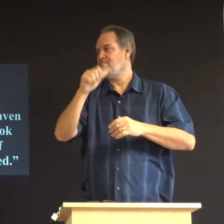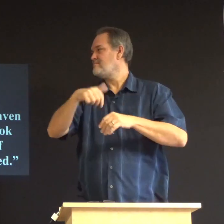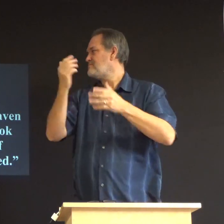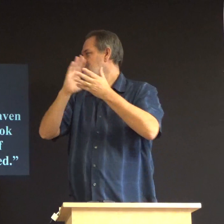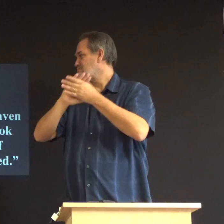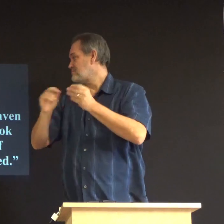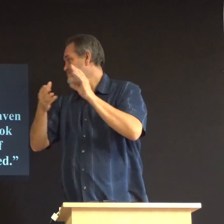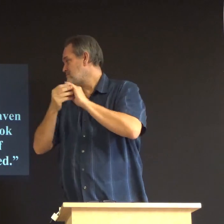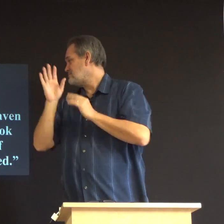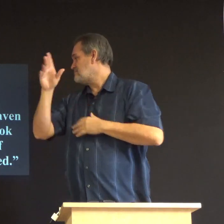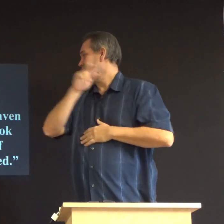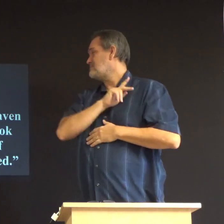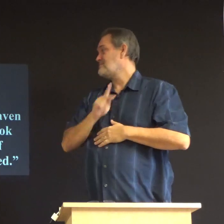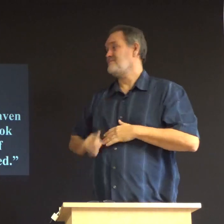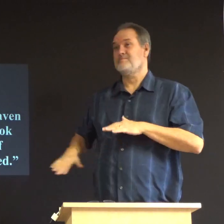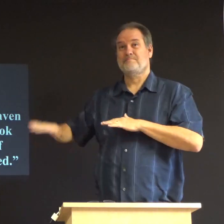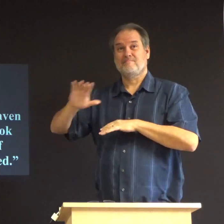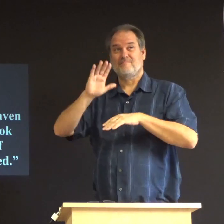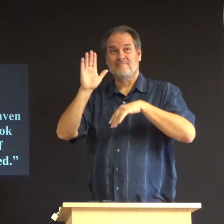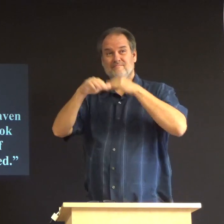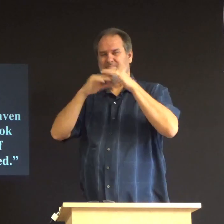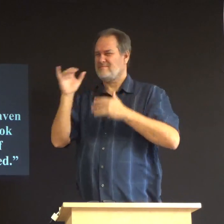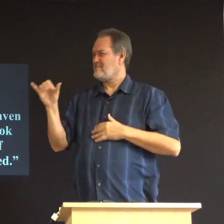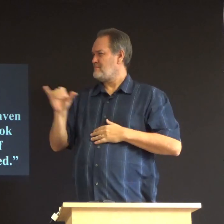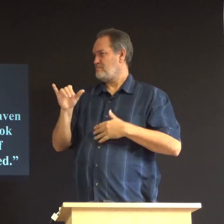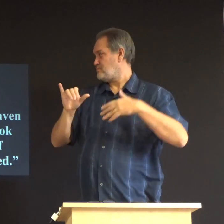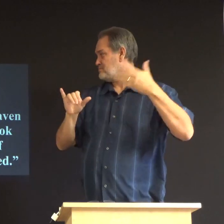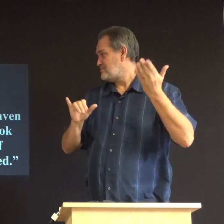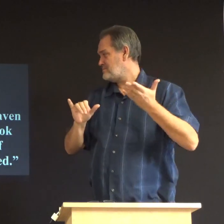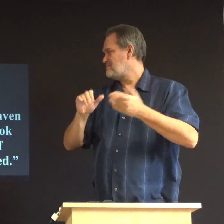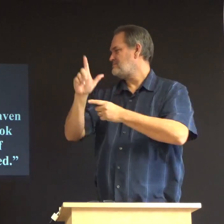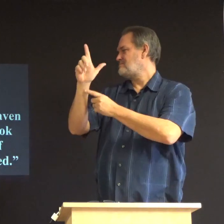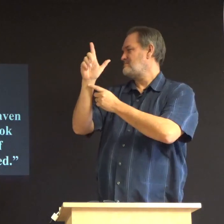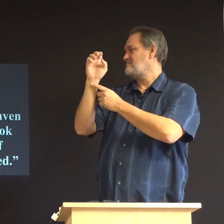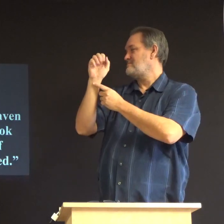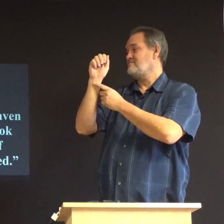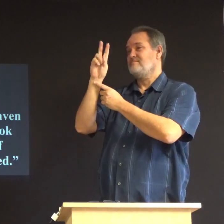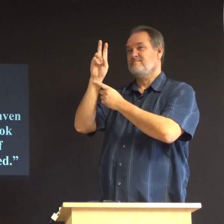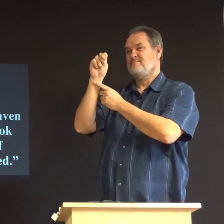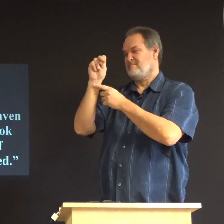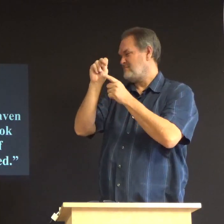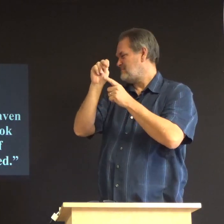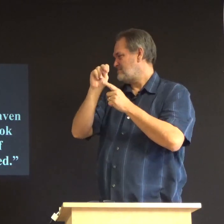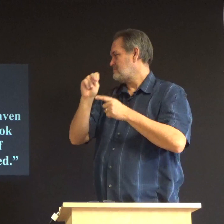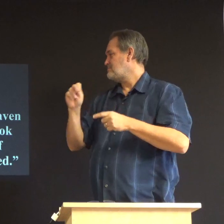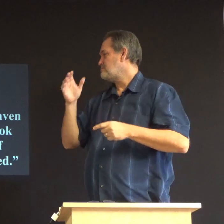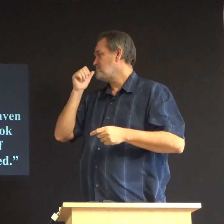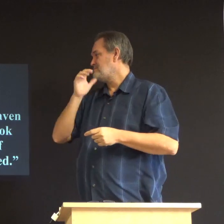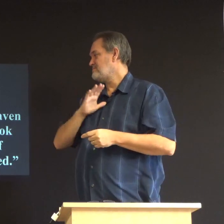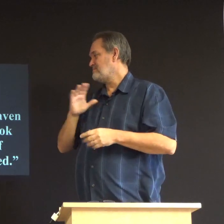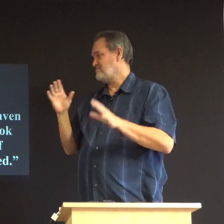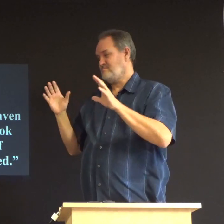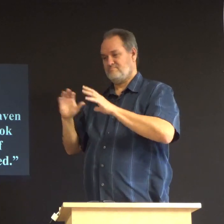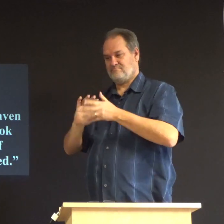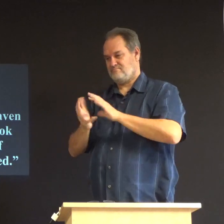Jesus told another parable. The kingdom of heaven is like leaven that a woman took and mixed into 50 pounds of